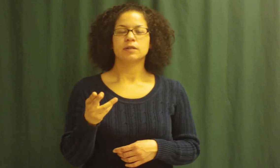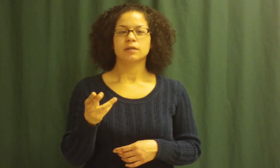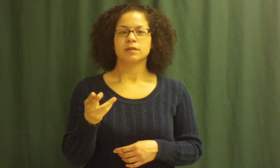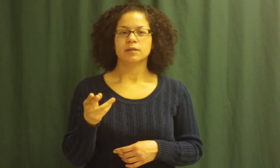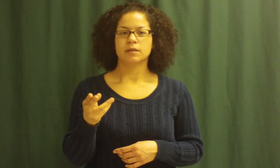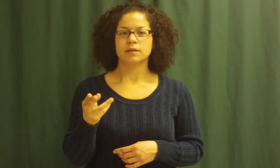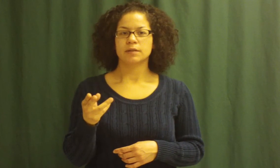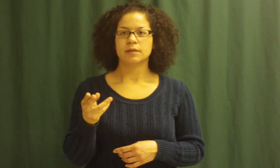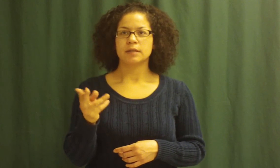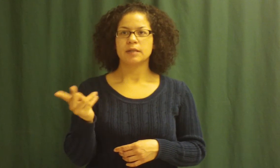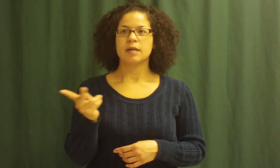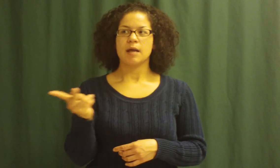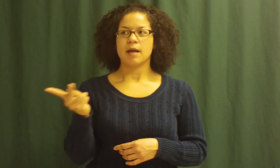relativity hypothesis,